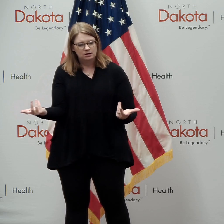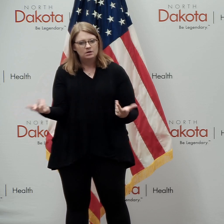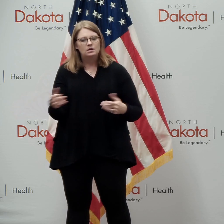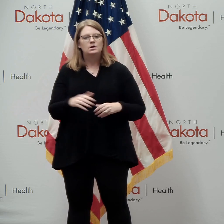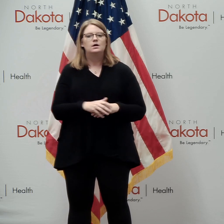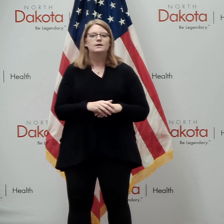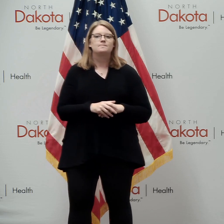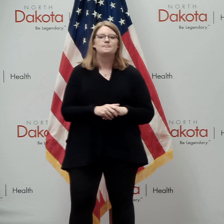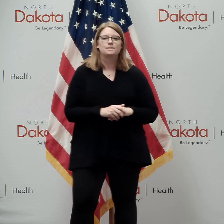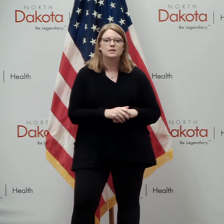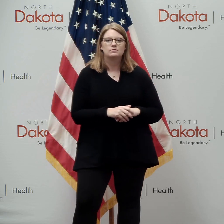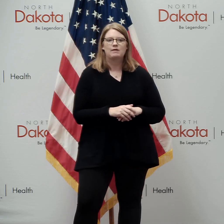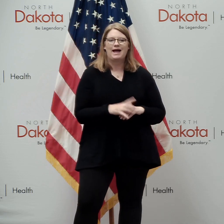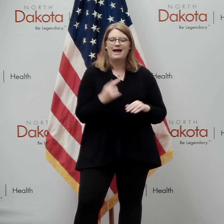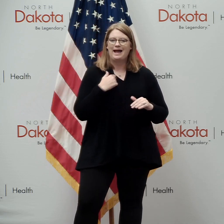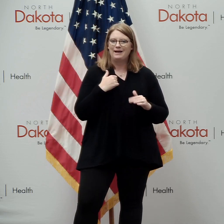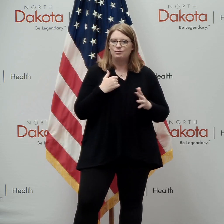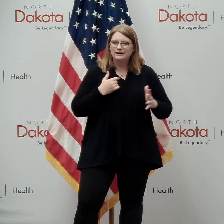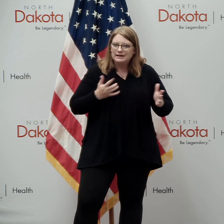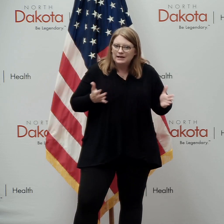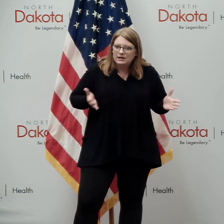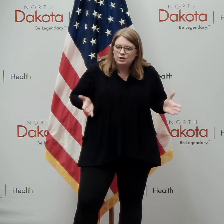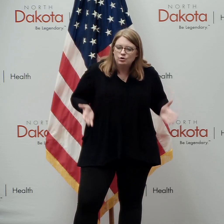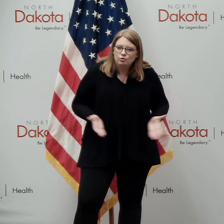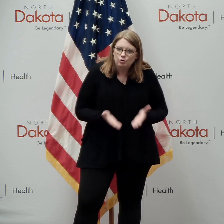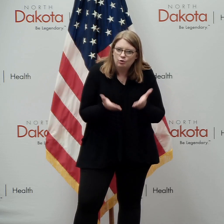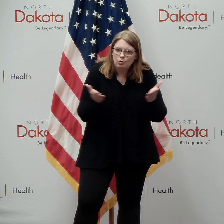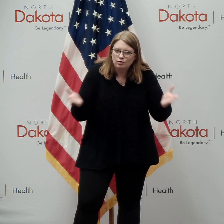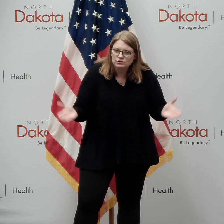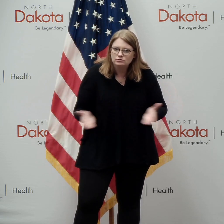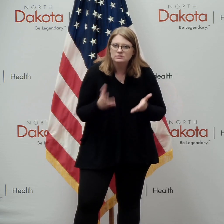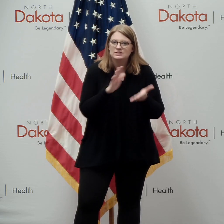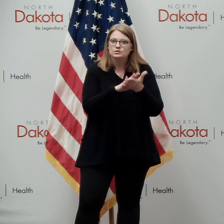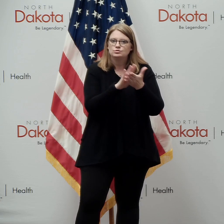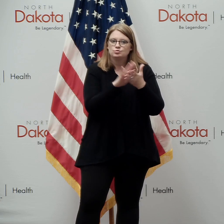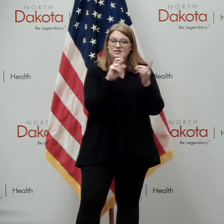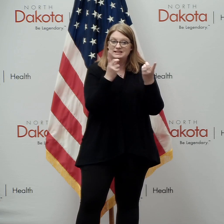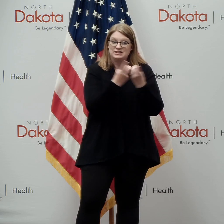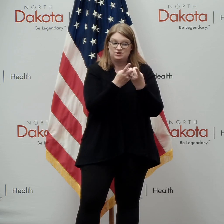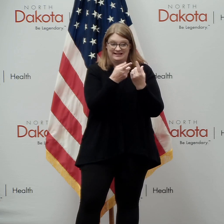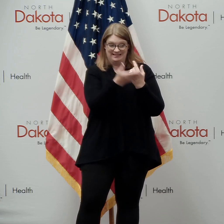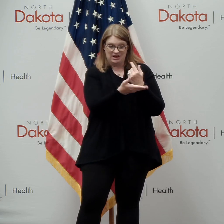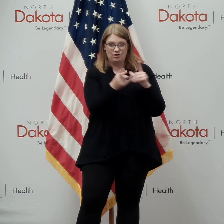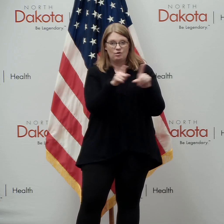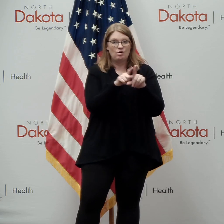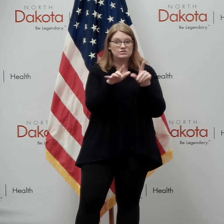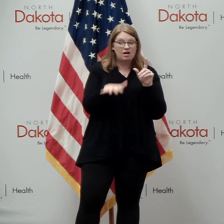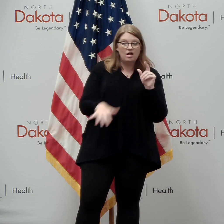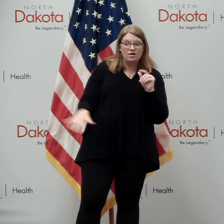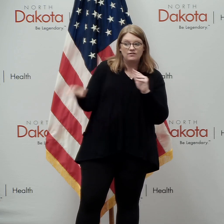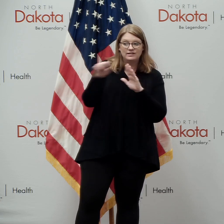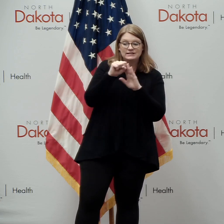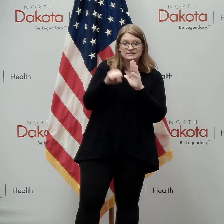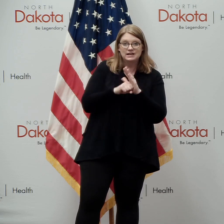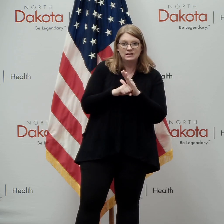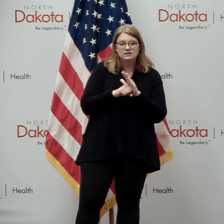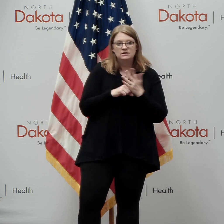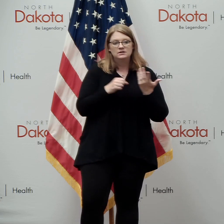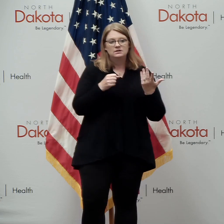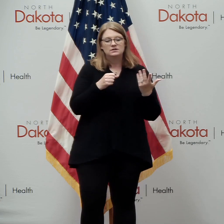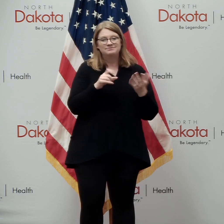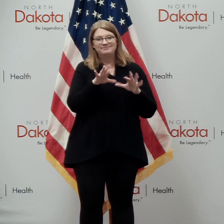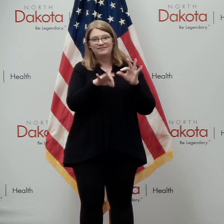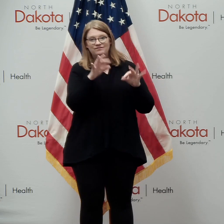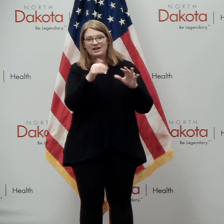else. So again, I would encourage the school districts there and across the state to not be discouraged by finding a few positives. We knew that